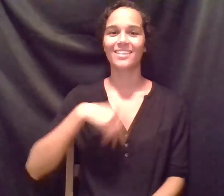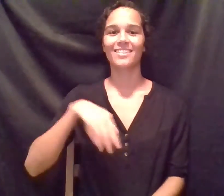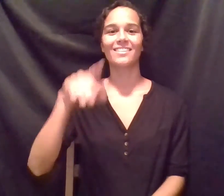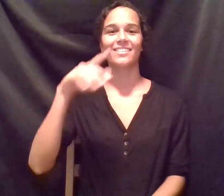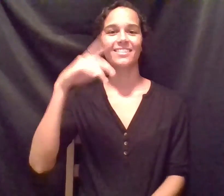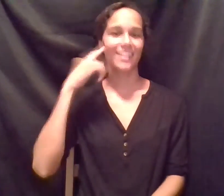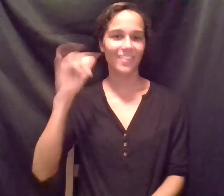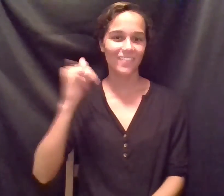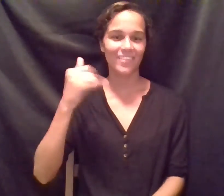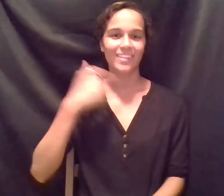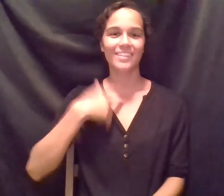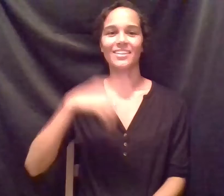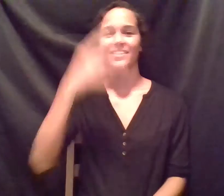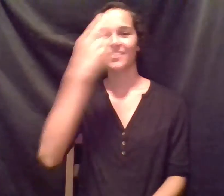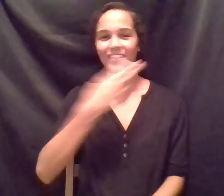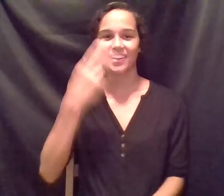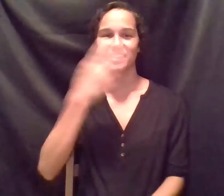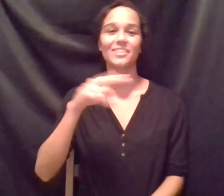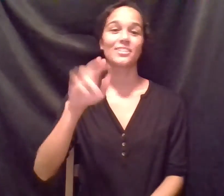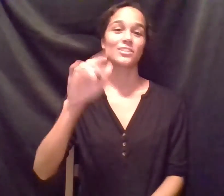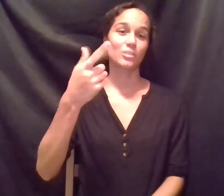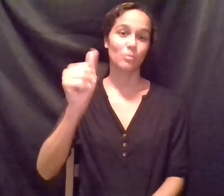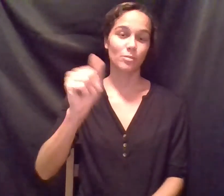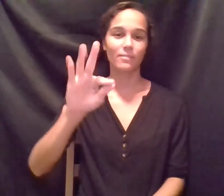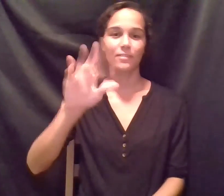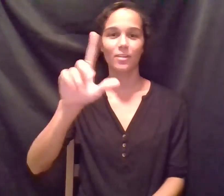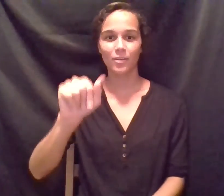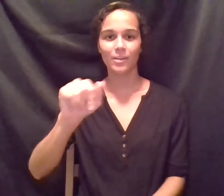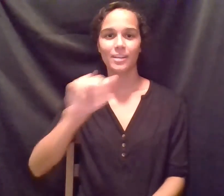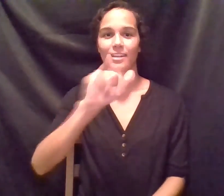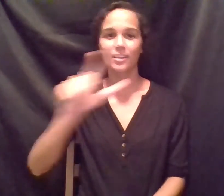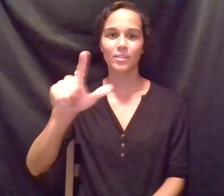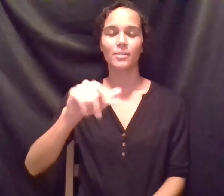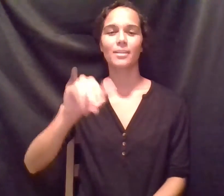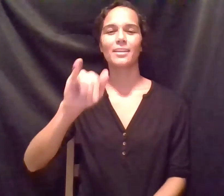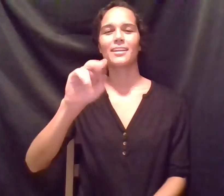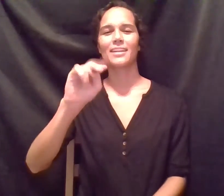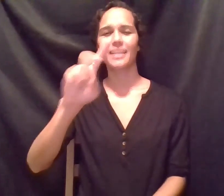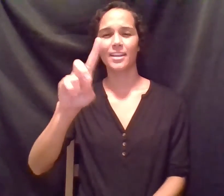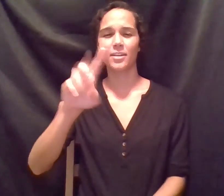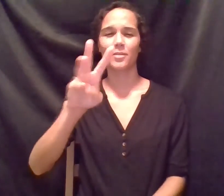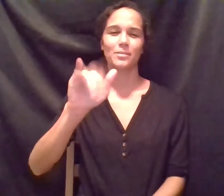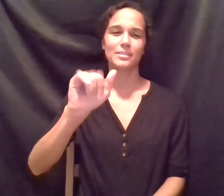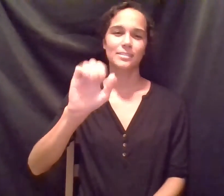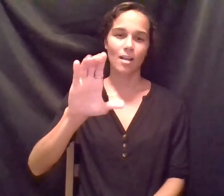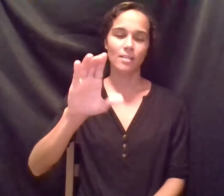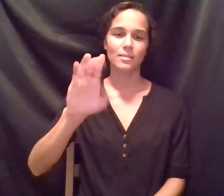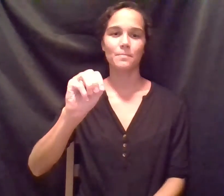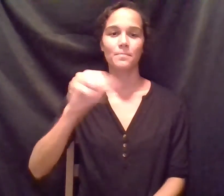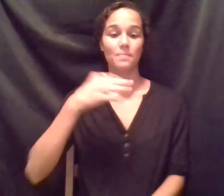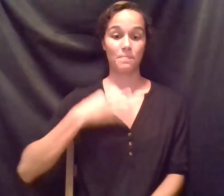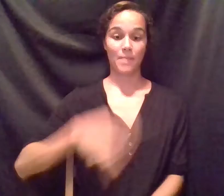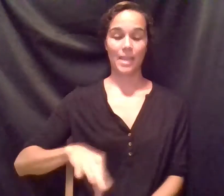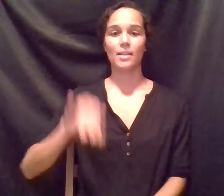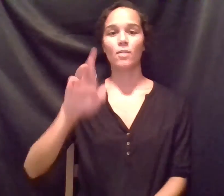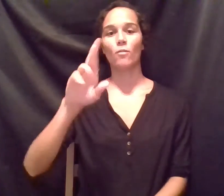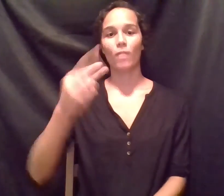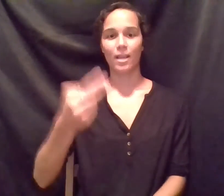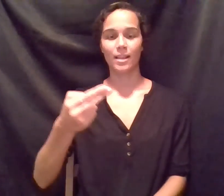Arizona, Alabama, Georgia, Florida, Illinois, Indiana, Wisconsin, Maine, New Hampshire, Massachusetts, and Rhode Island. There